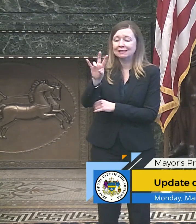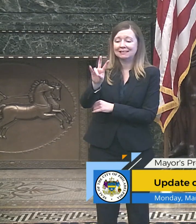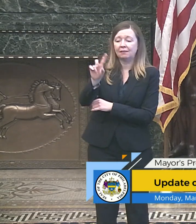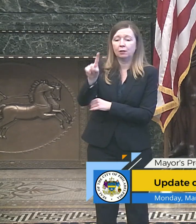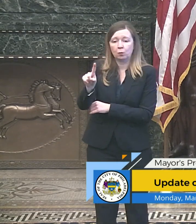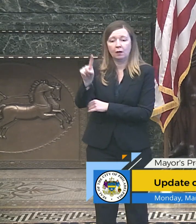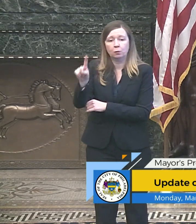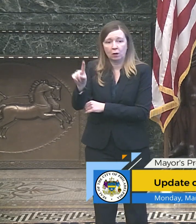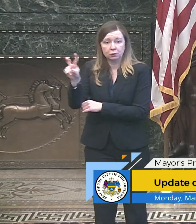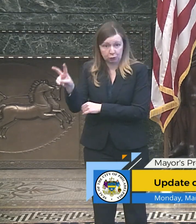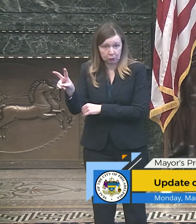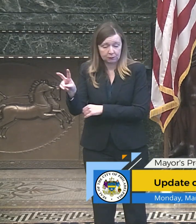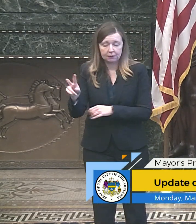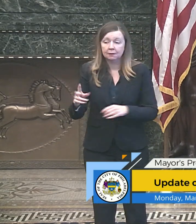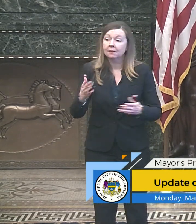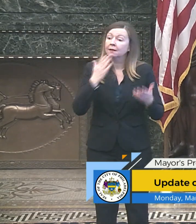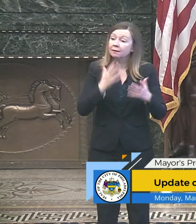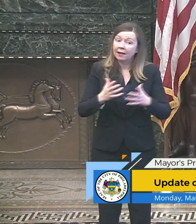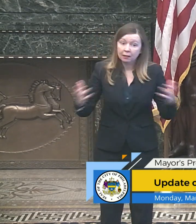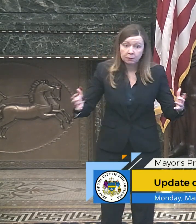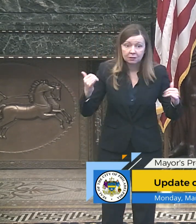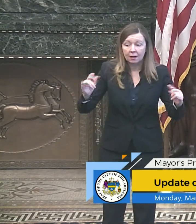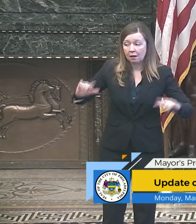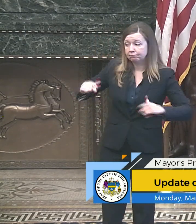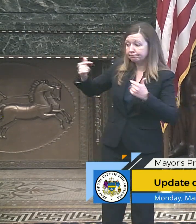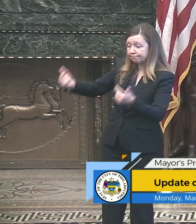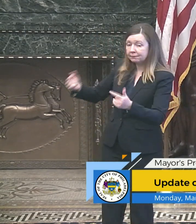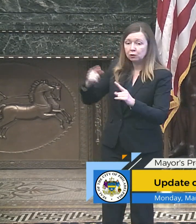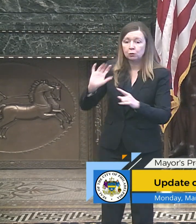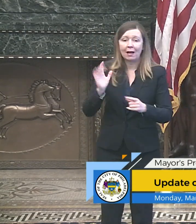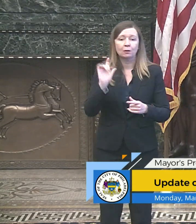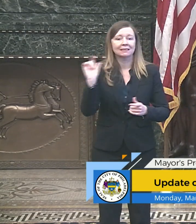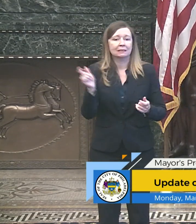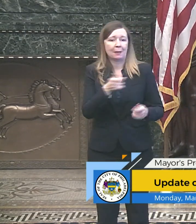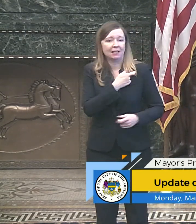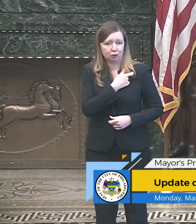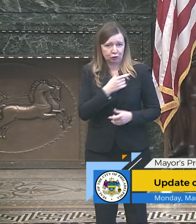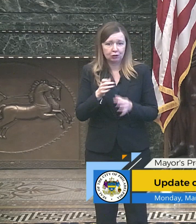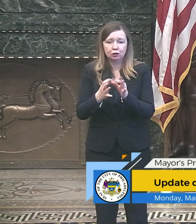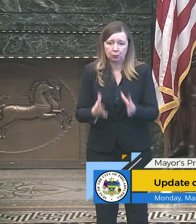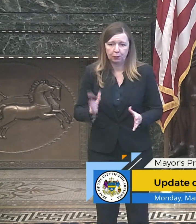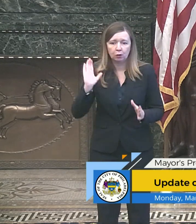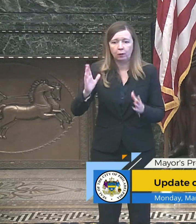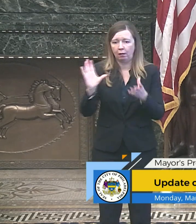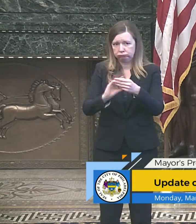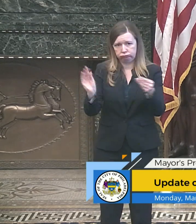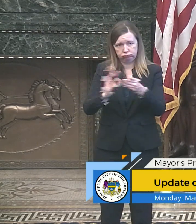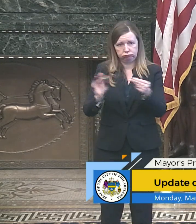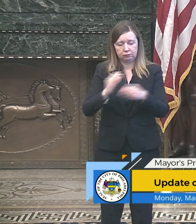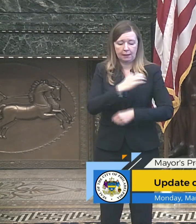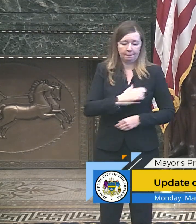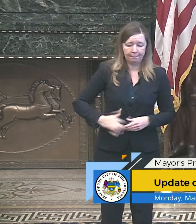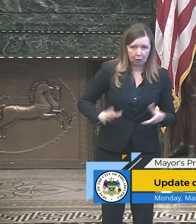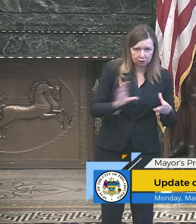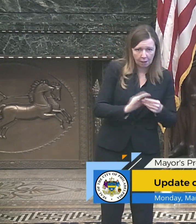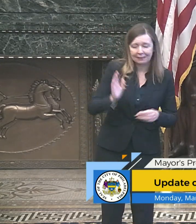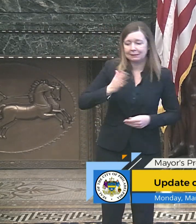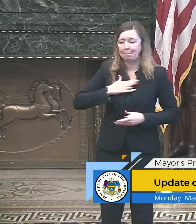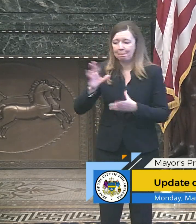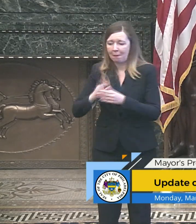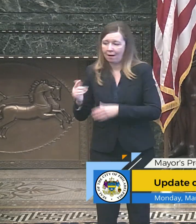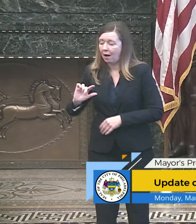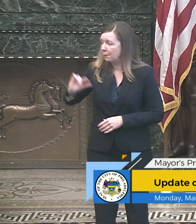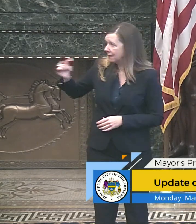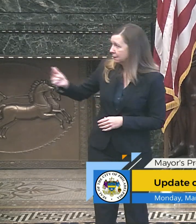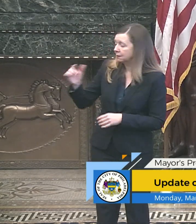1-800-722-7112. Thanks very much. And with that, now I want to turn this over to our Spanish interpreter, who's going to give a synopsis of the mayor's comments and my comments.